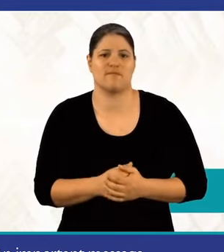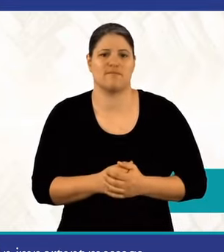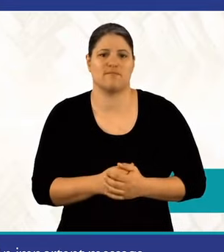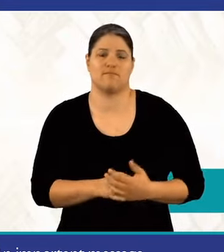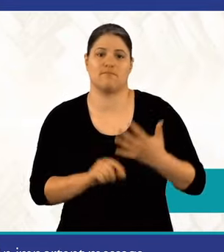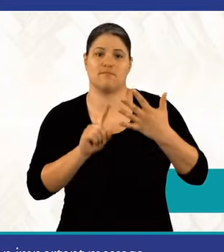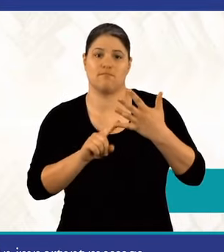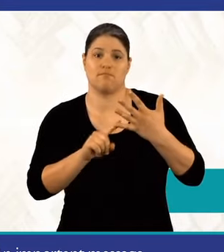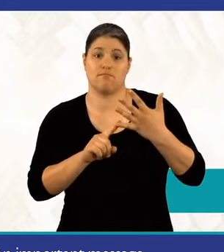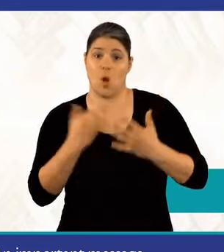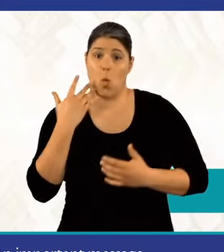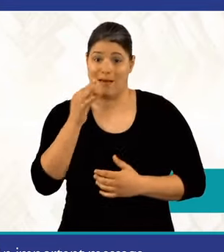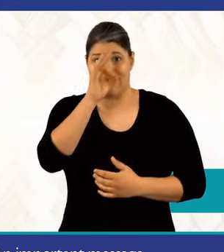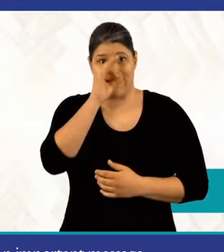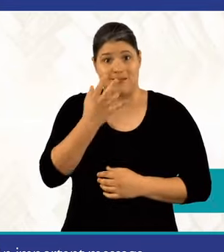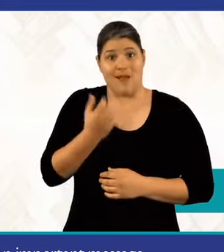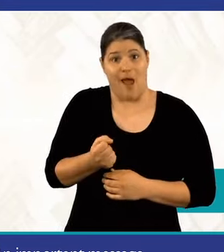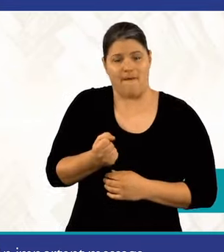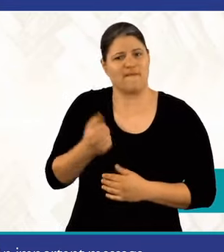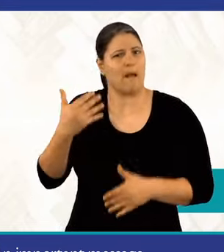pain during sexual intercourse,